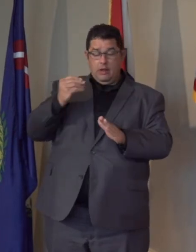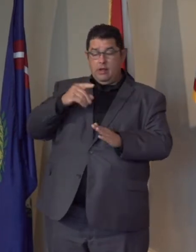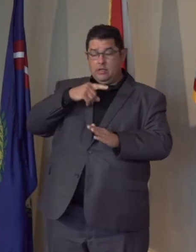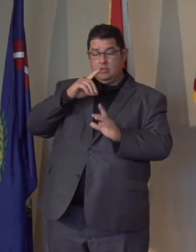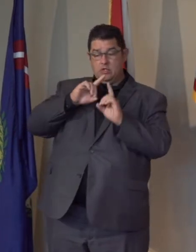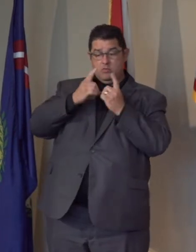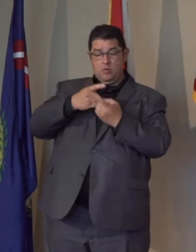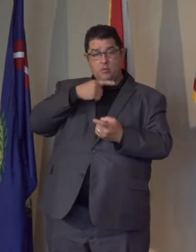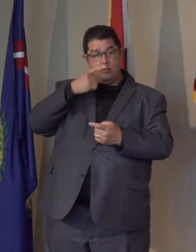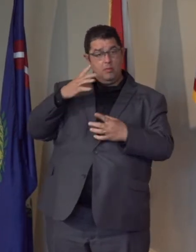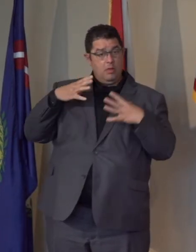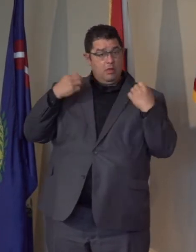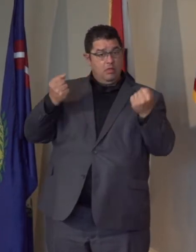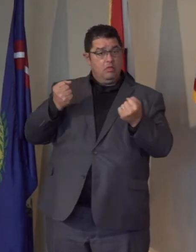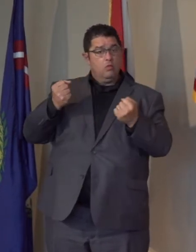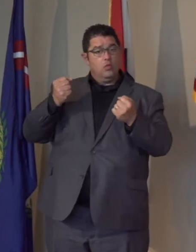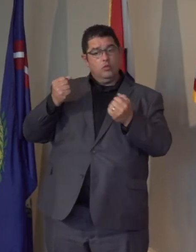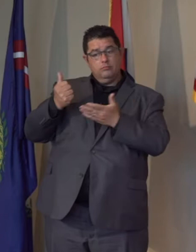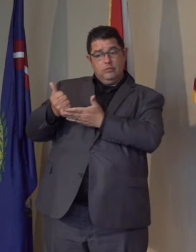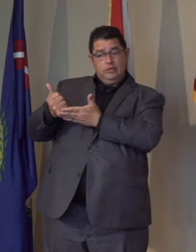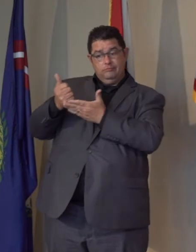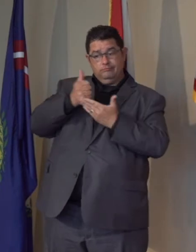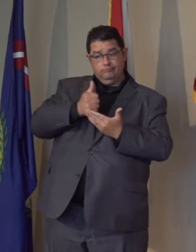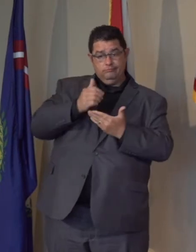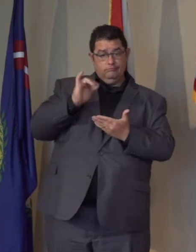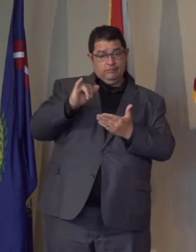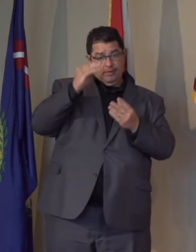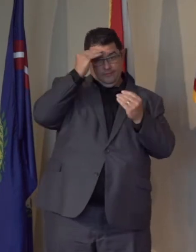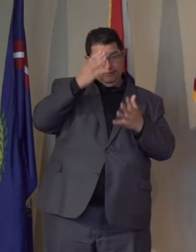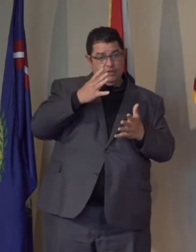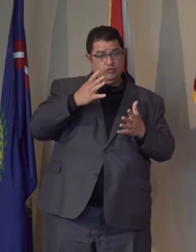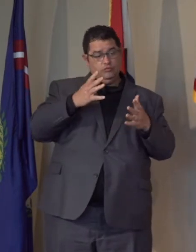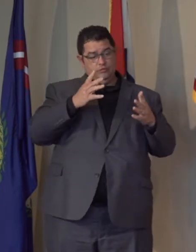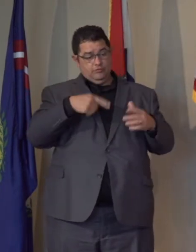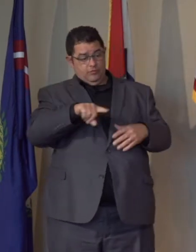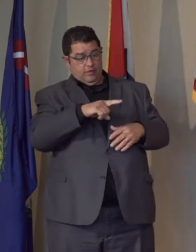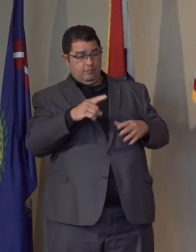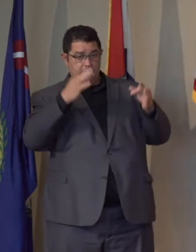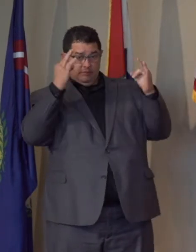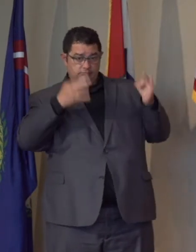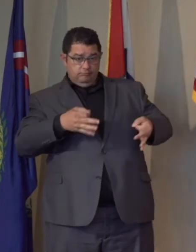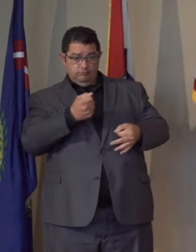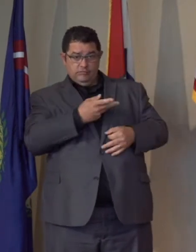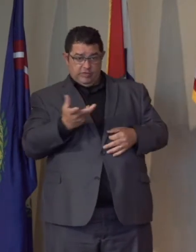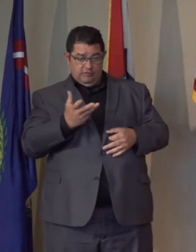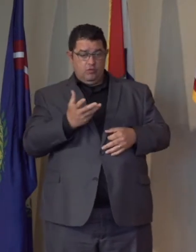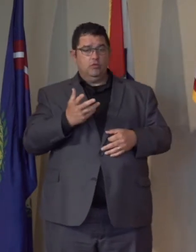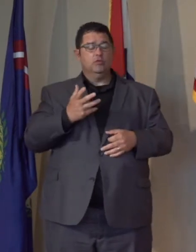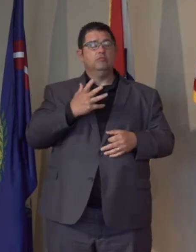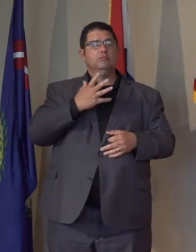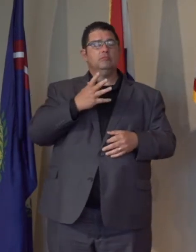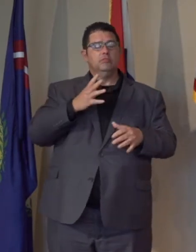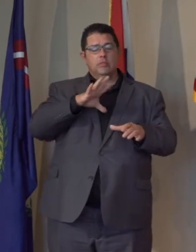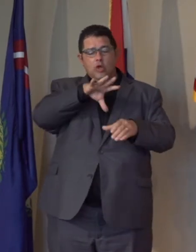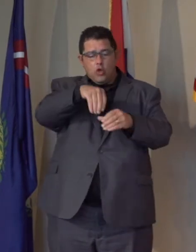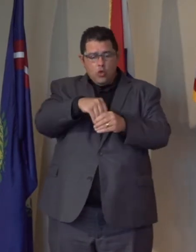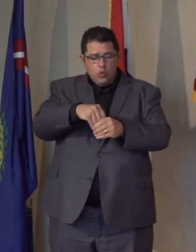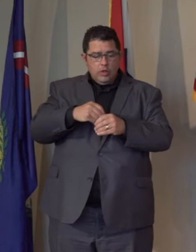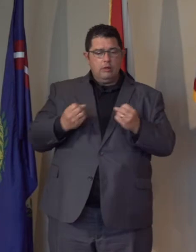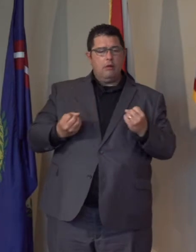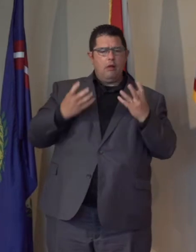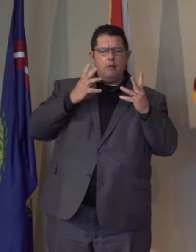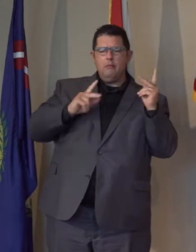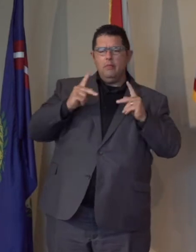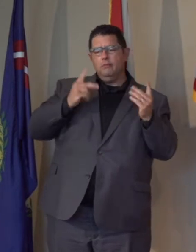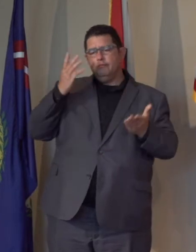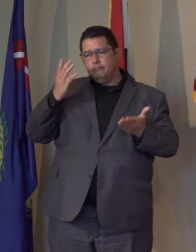using this information to make several determinations, including the proportion of residents who may have been infected